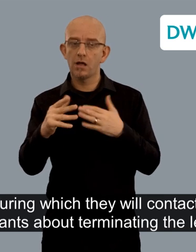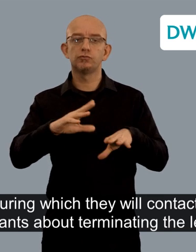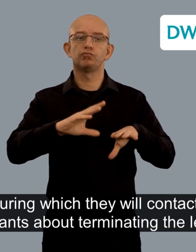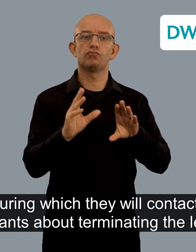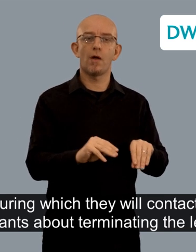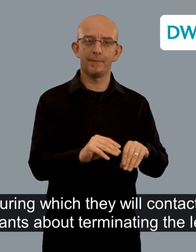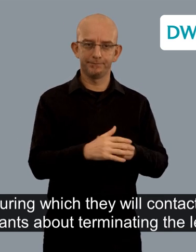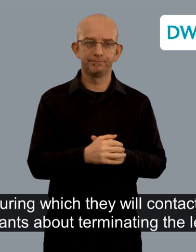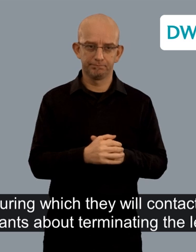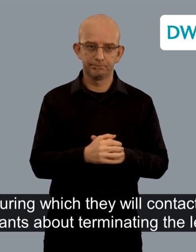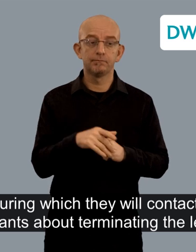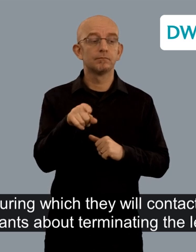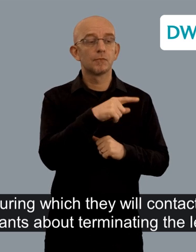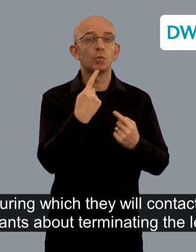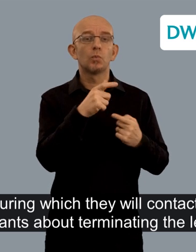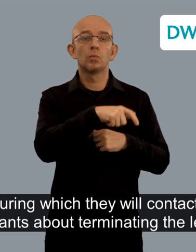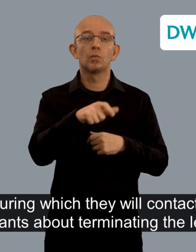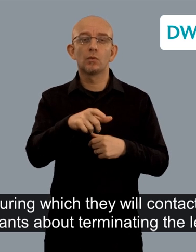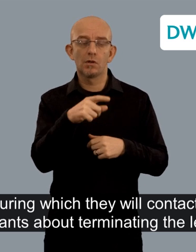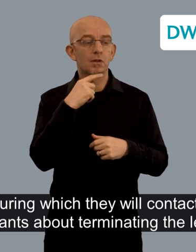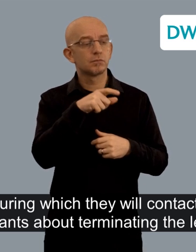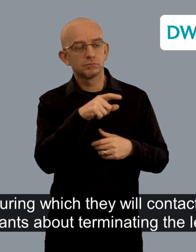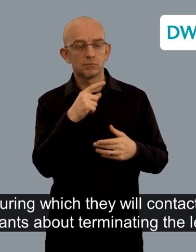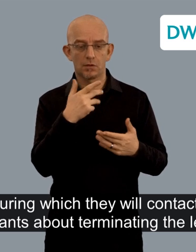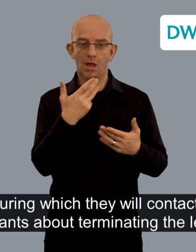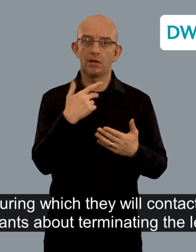lease and returning the vehicle.